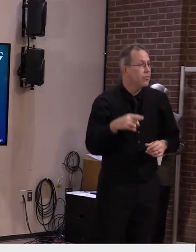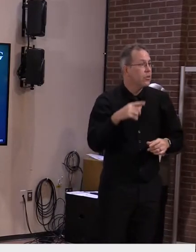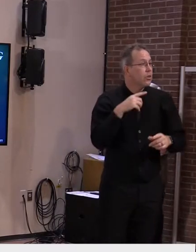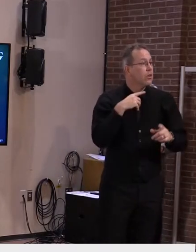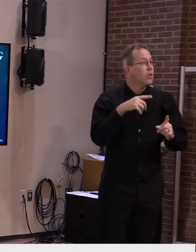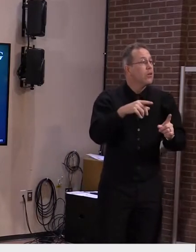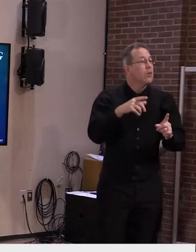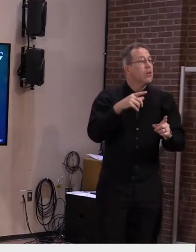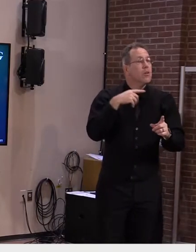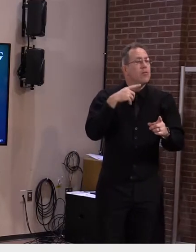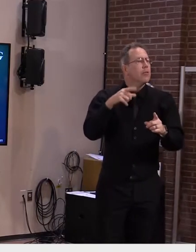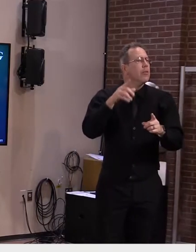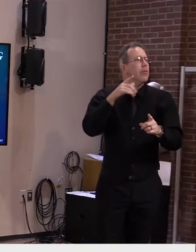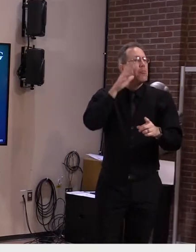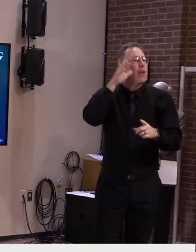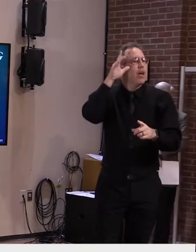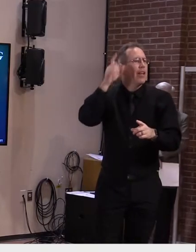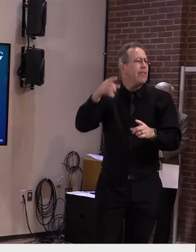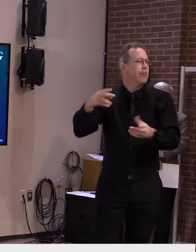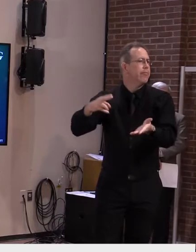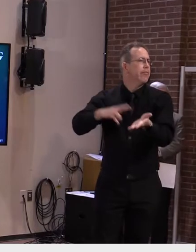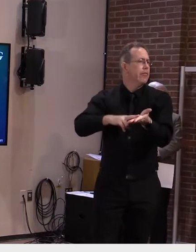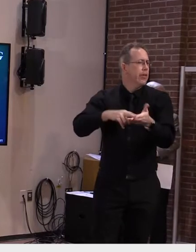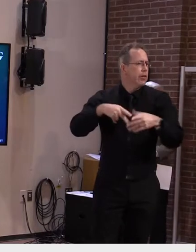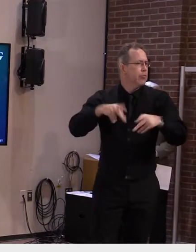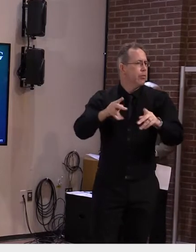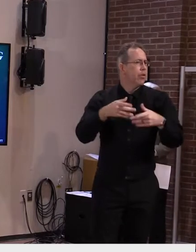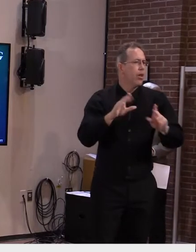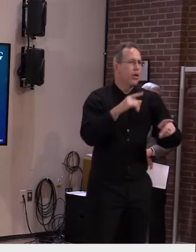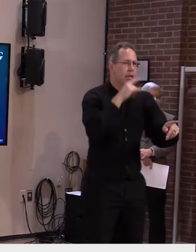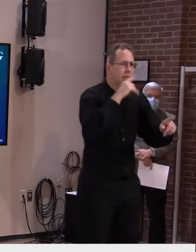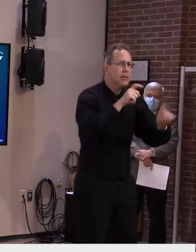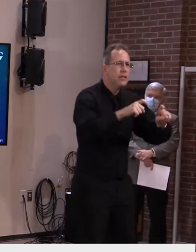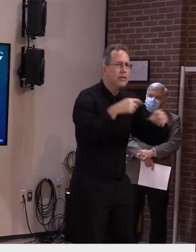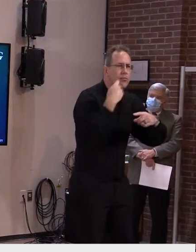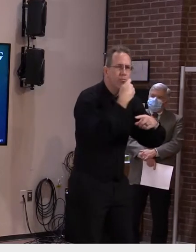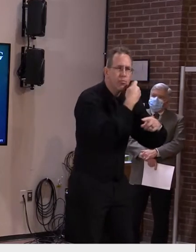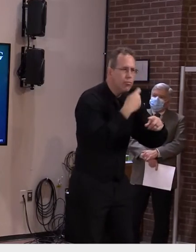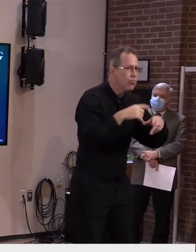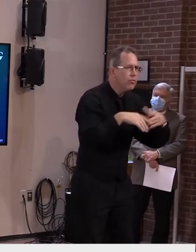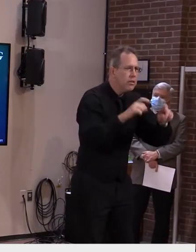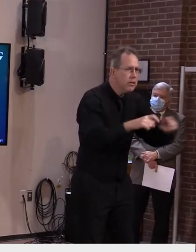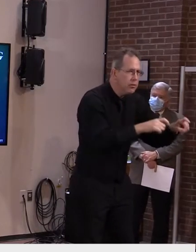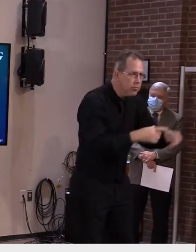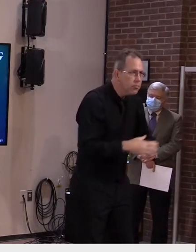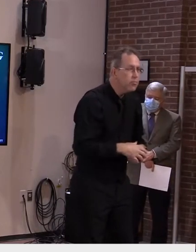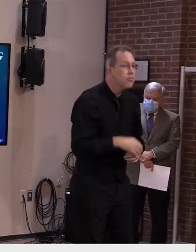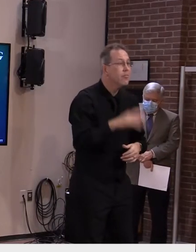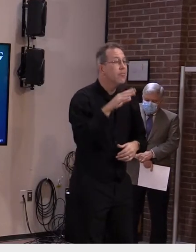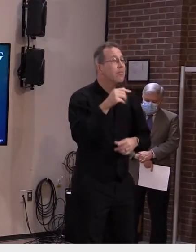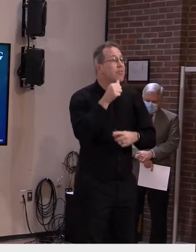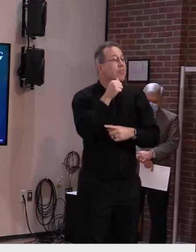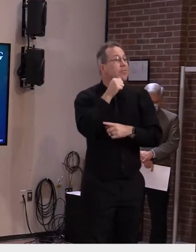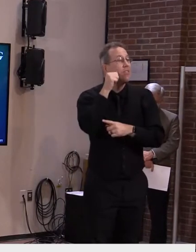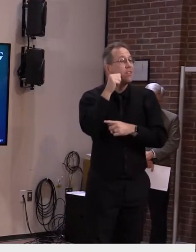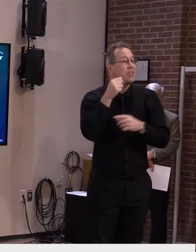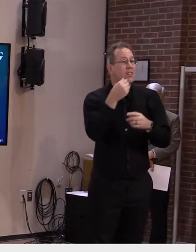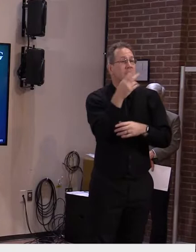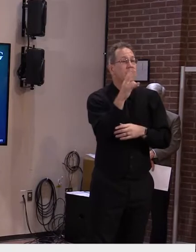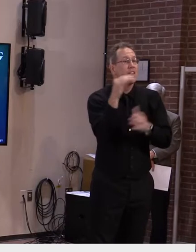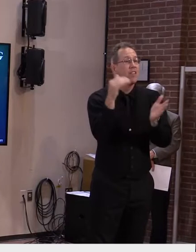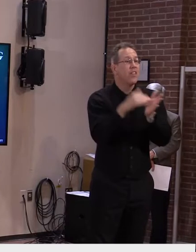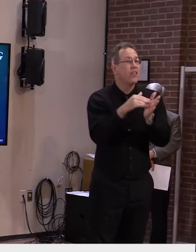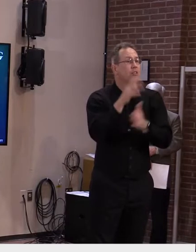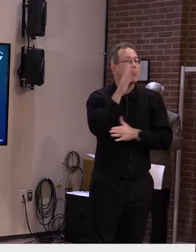to Stay. As of yesterday, we had 17,000 parental consent forms submitted in the system. I